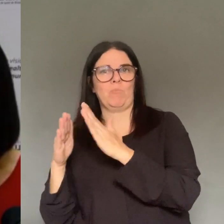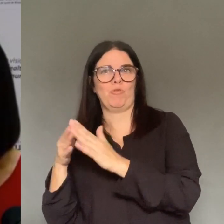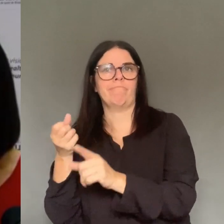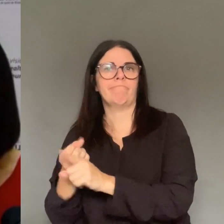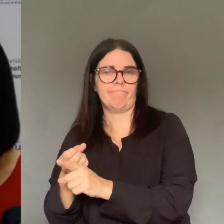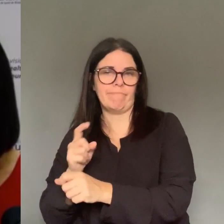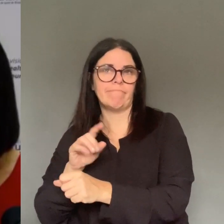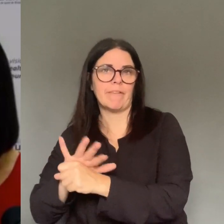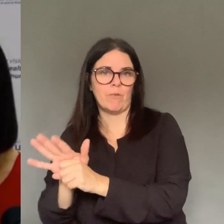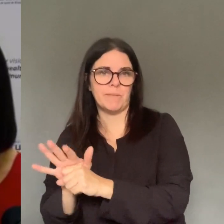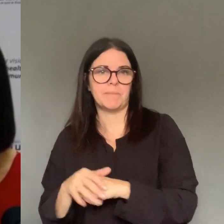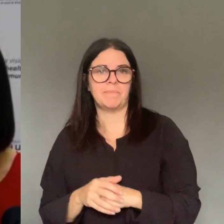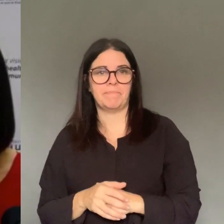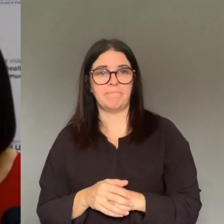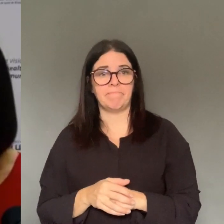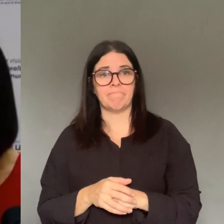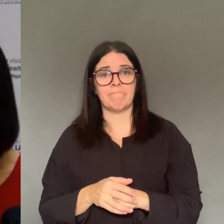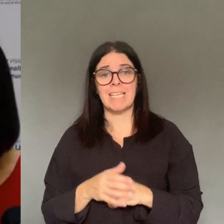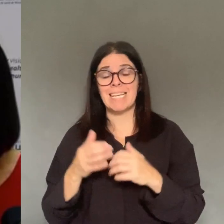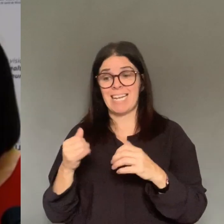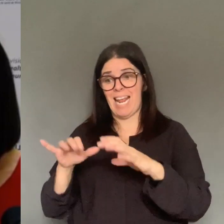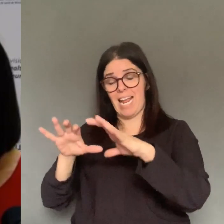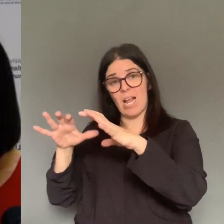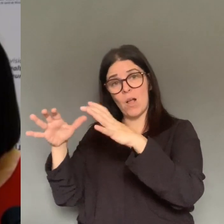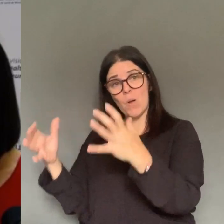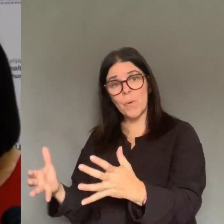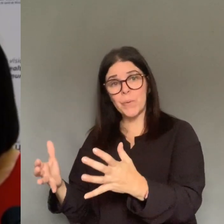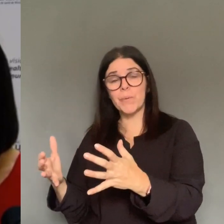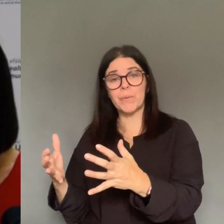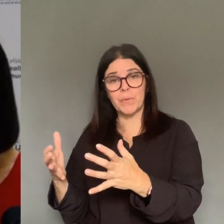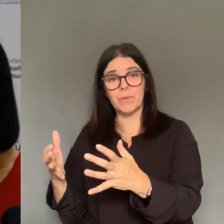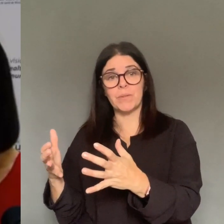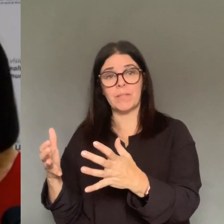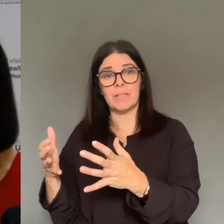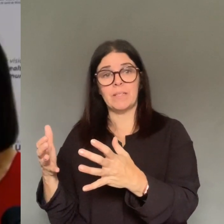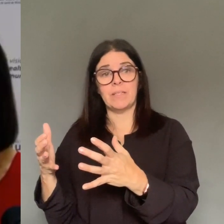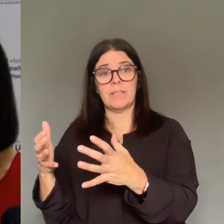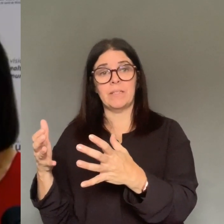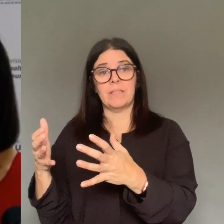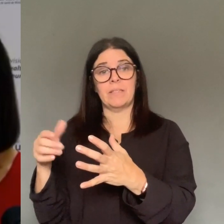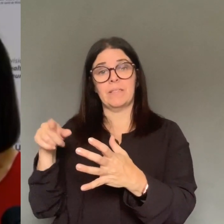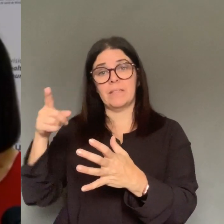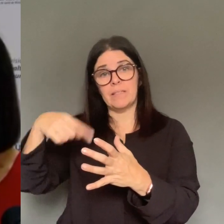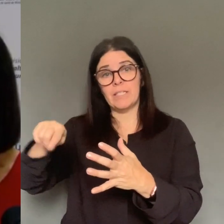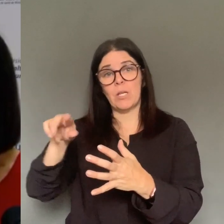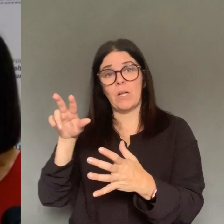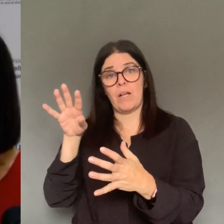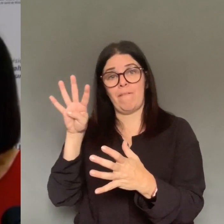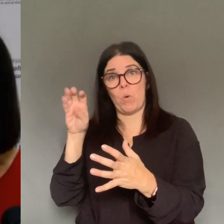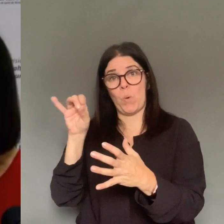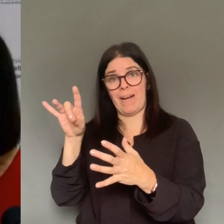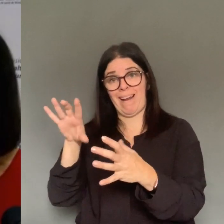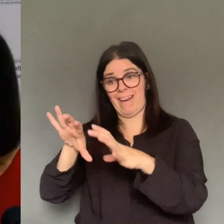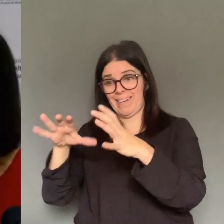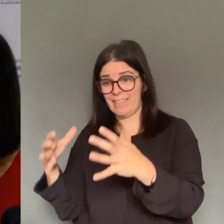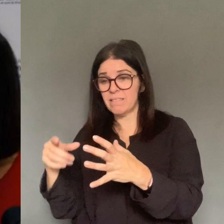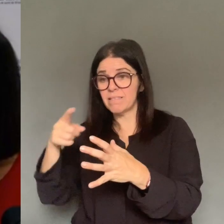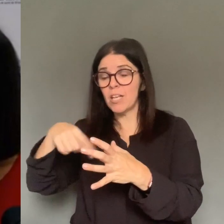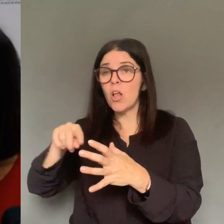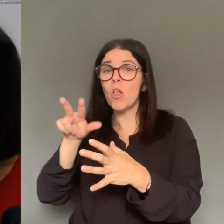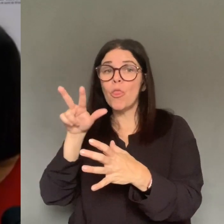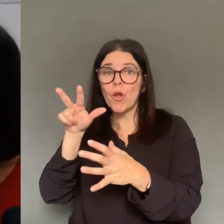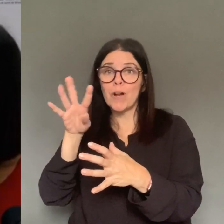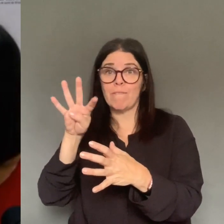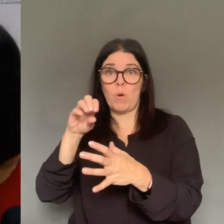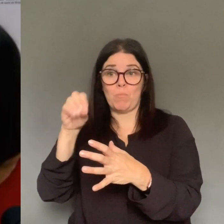34% of our total numbers of cases are associated with long-term care and retirement homes. The health